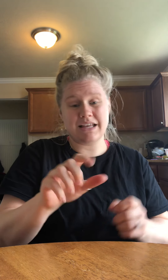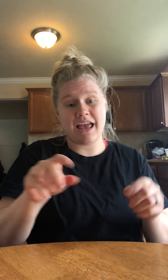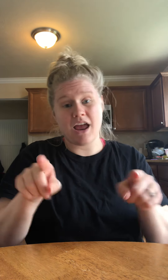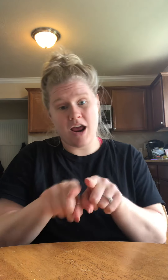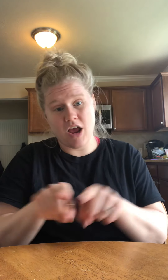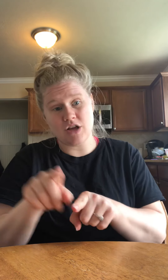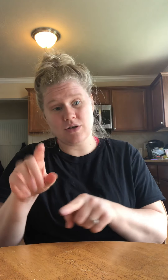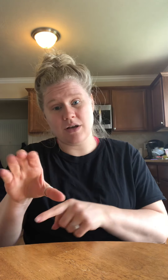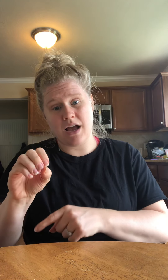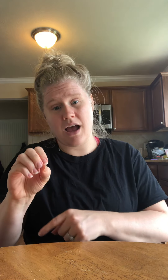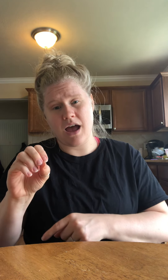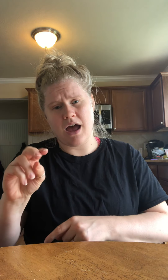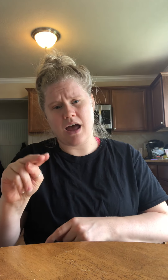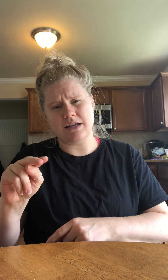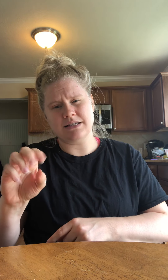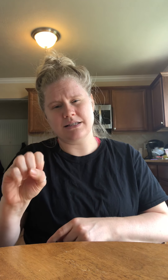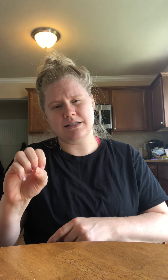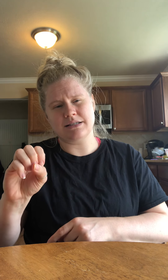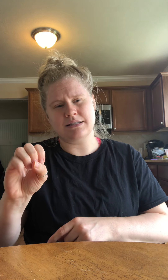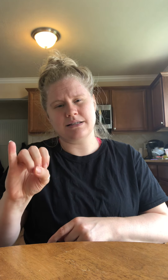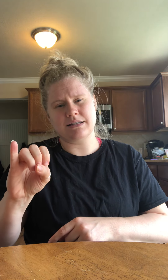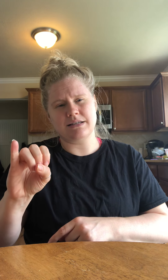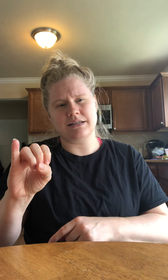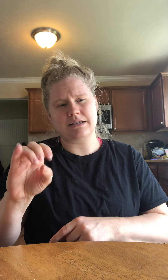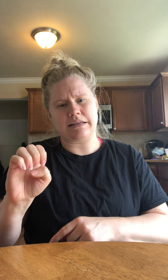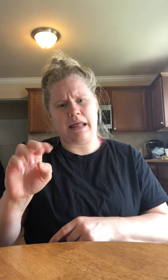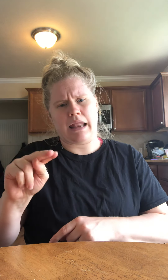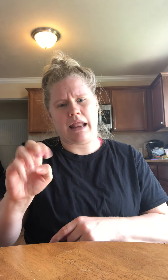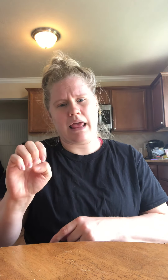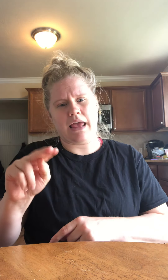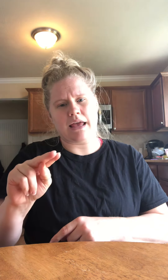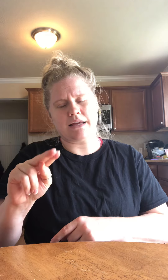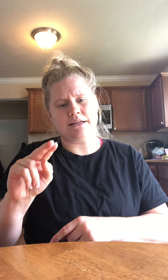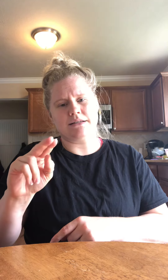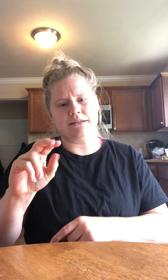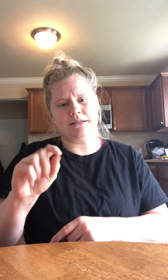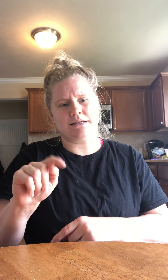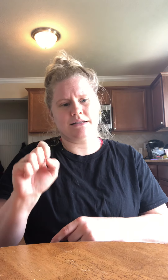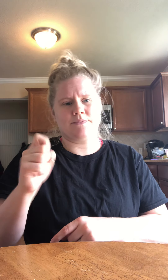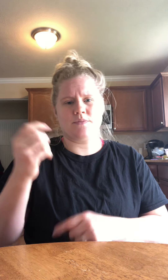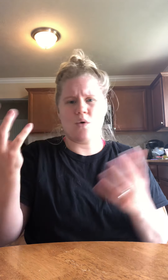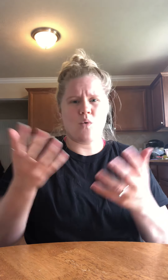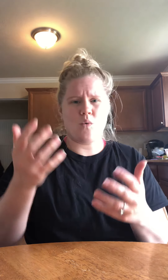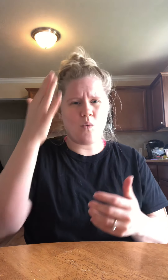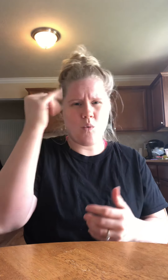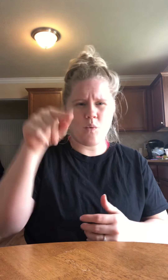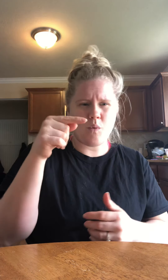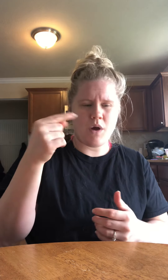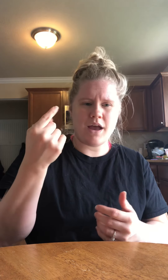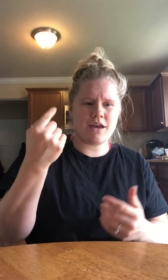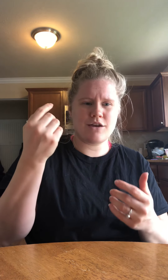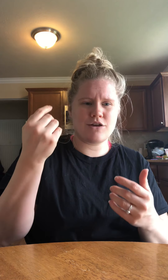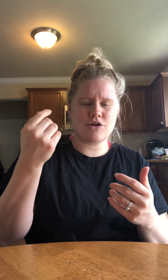Why is this the case? I'm so glad you asked. I'm going to save that for another video. In the meantime,